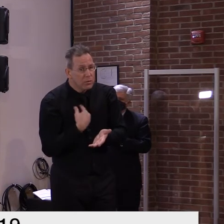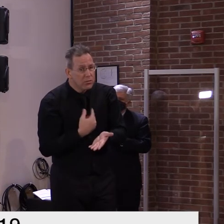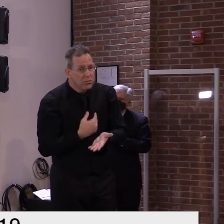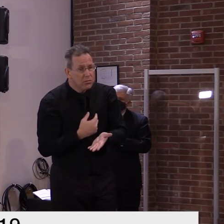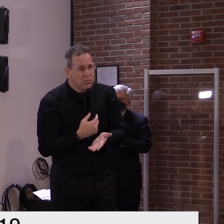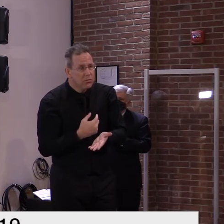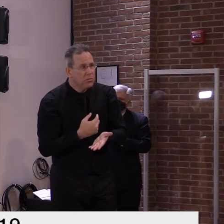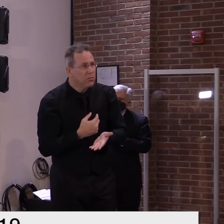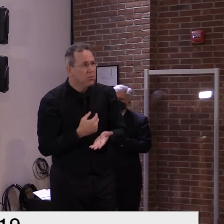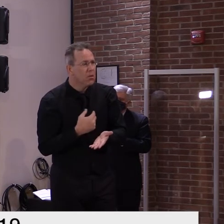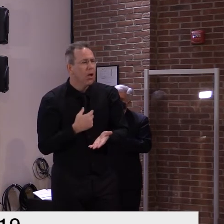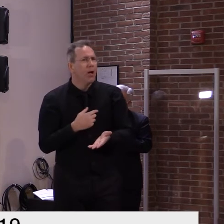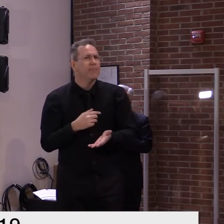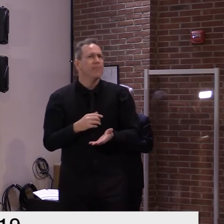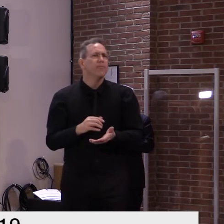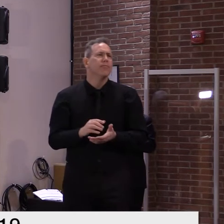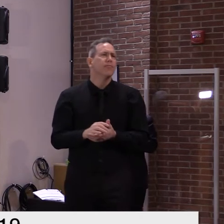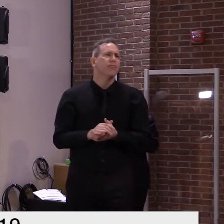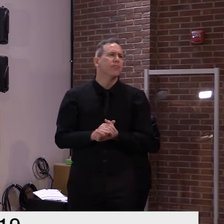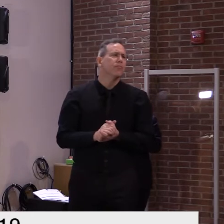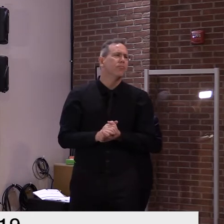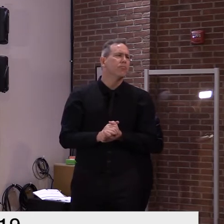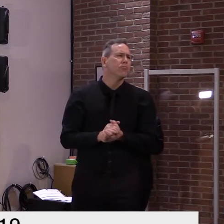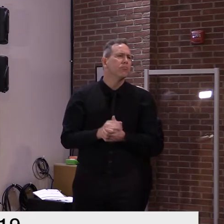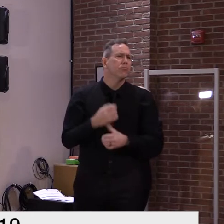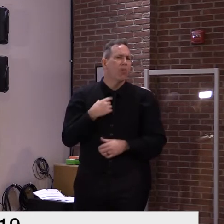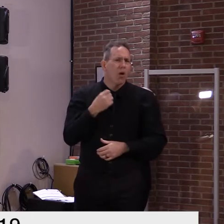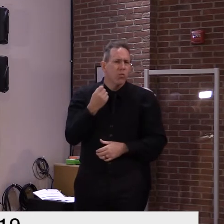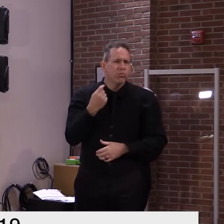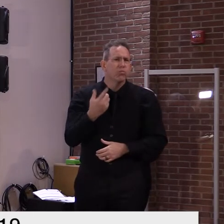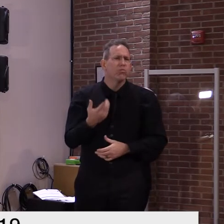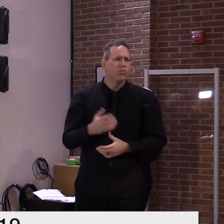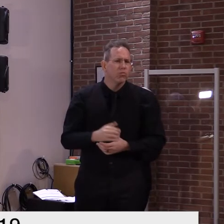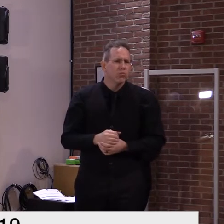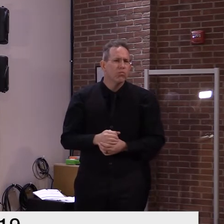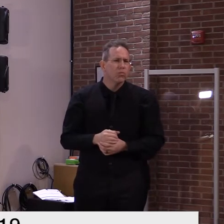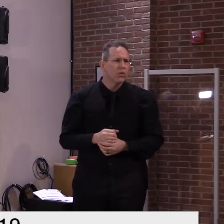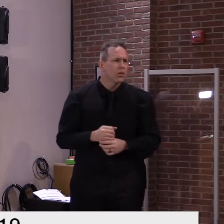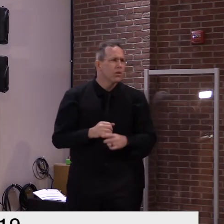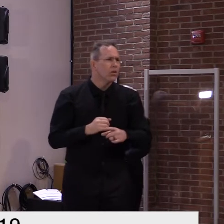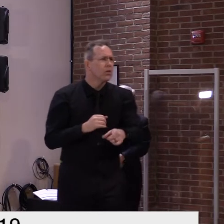Sure. I guess. Oh, sorry. Secretary Moore.